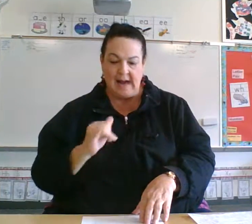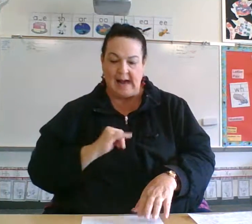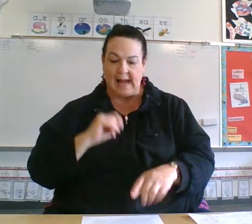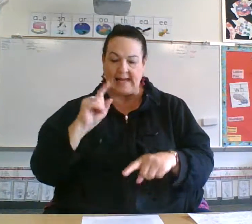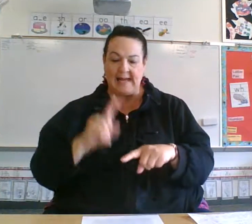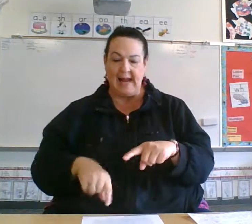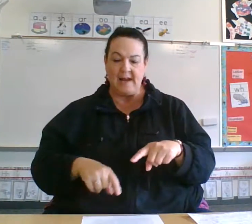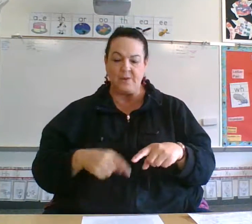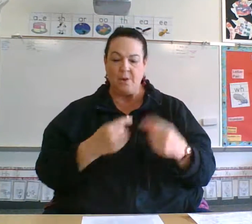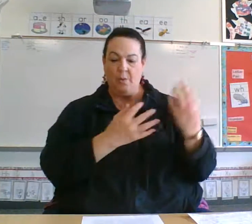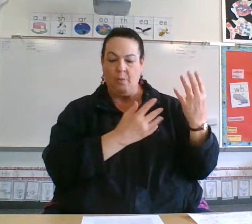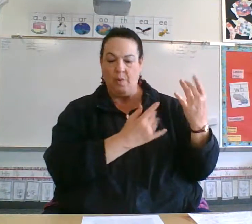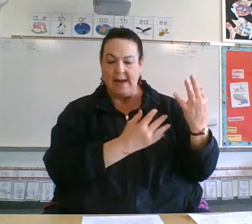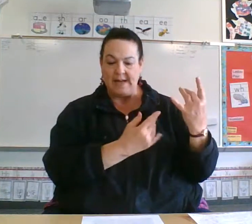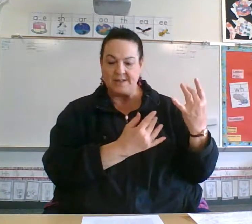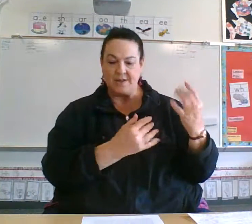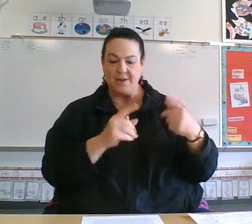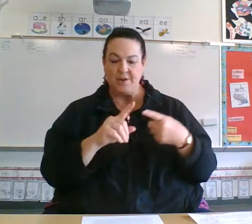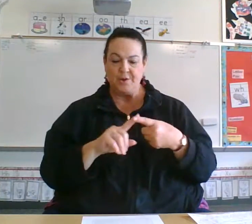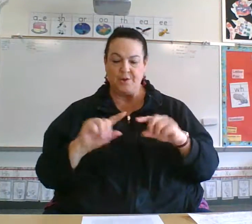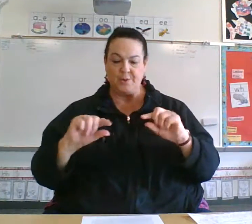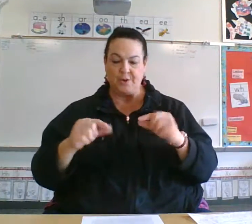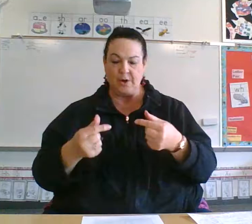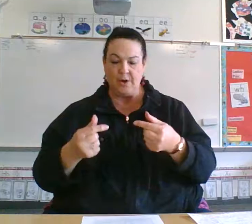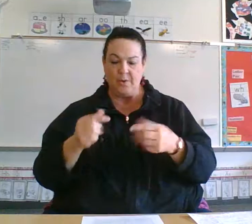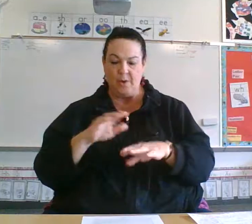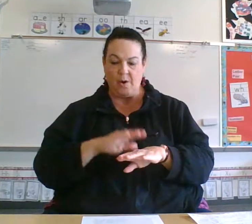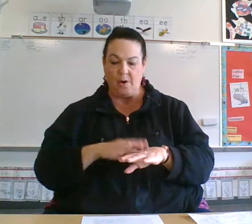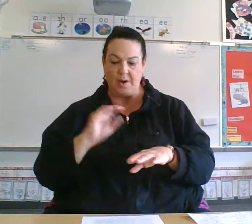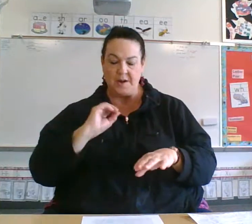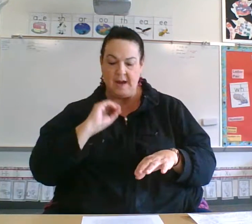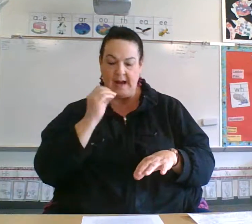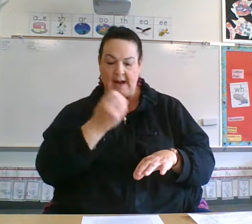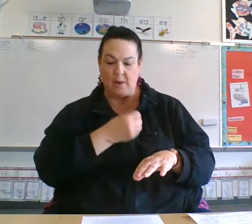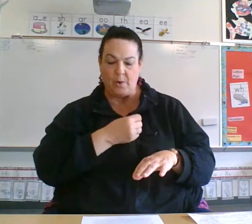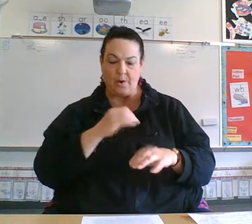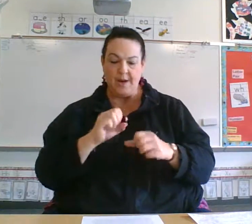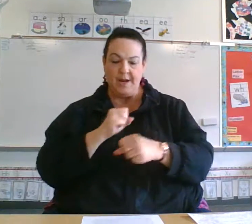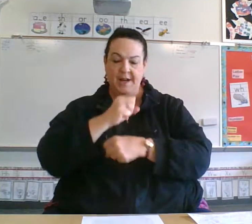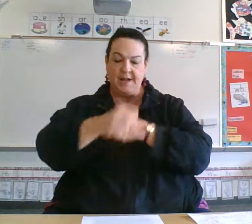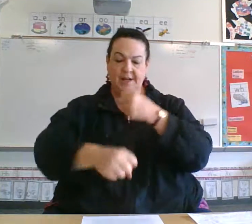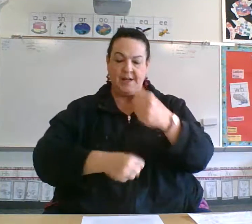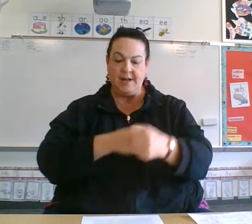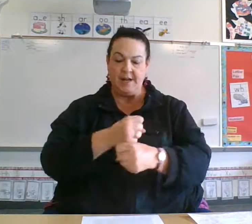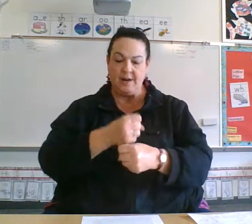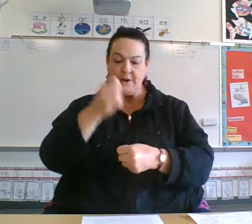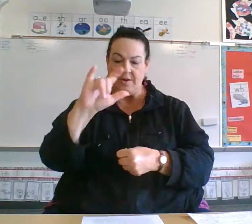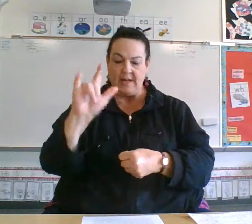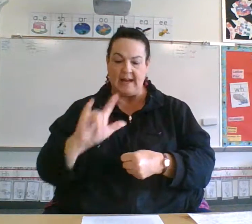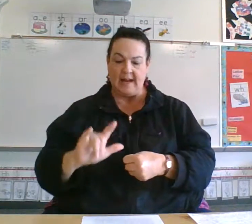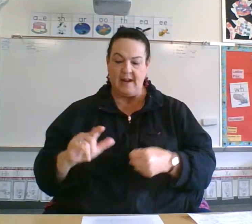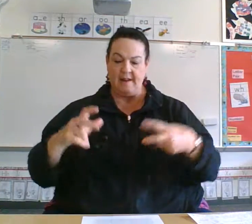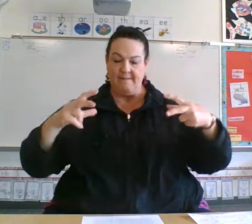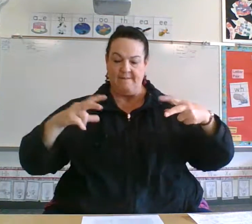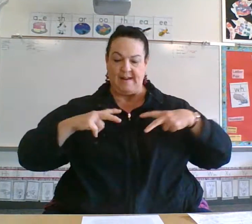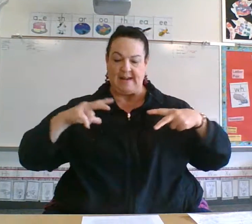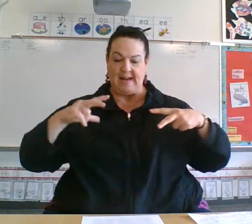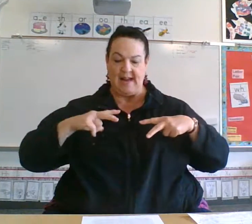I can't wait to go on our yearly